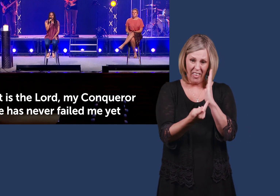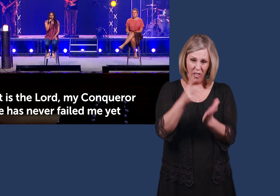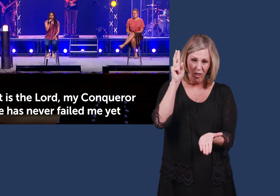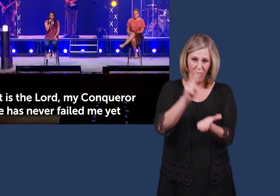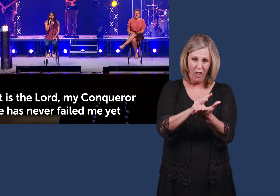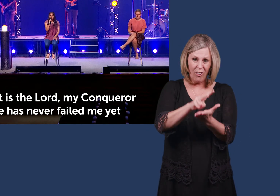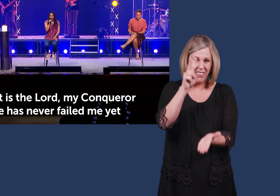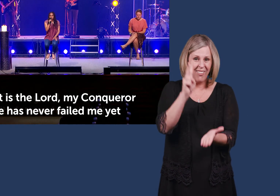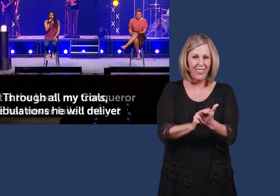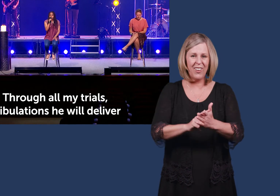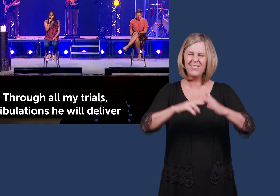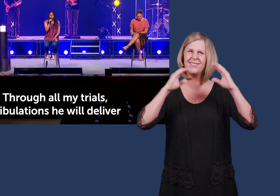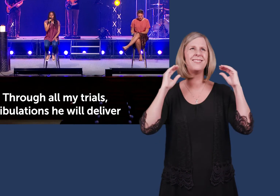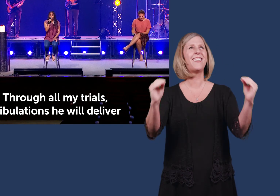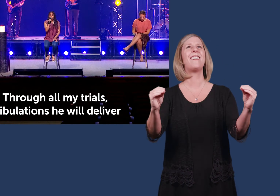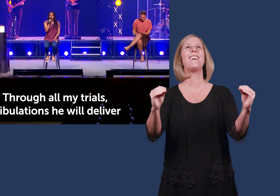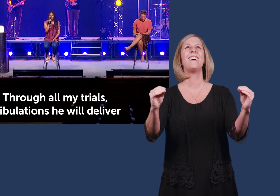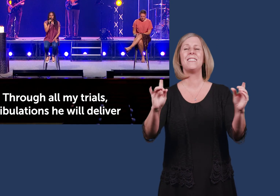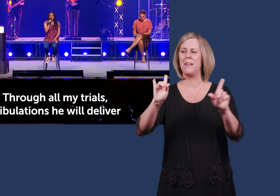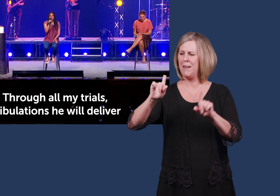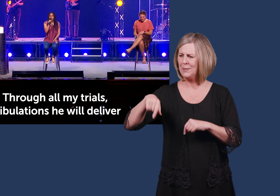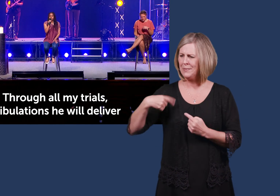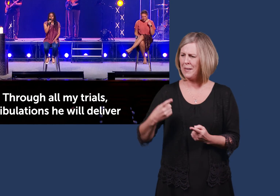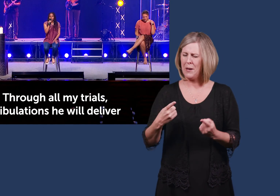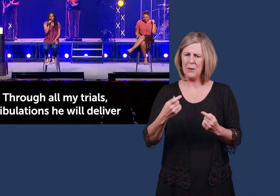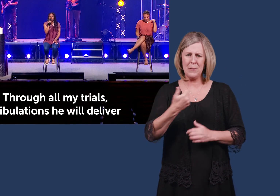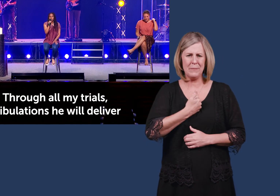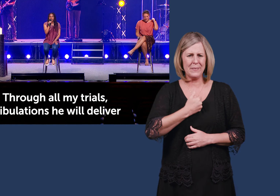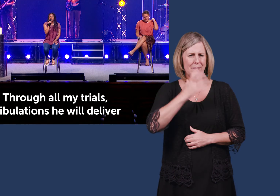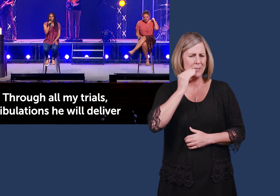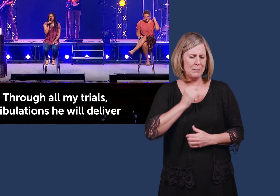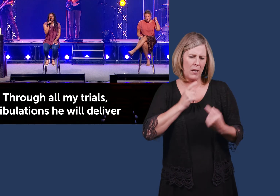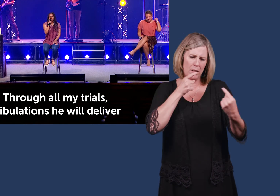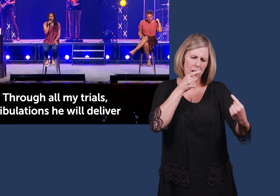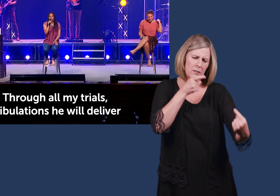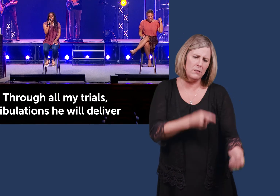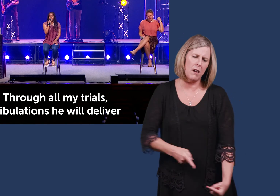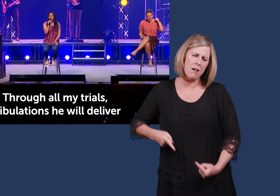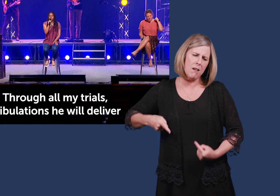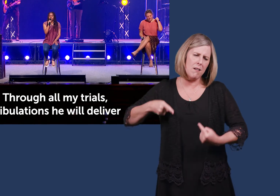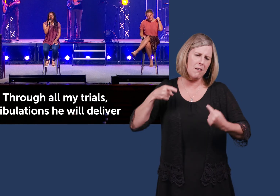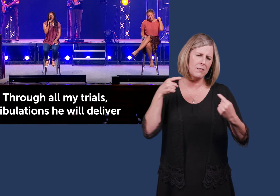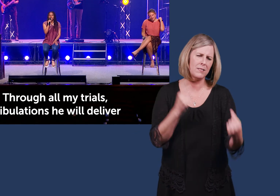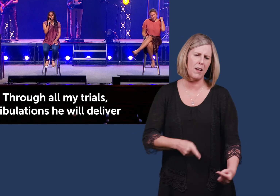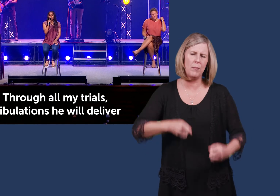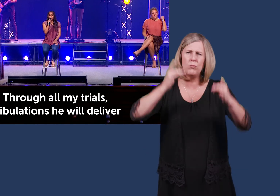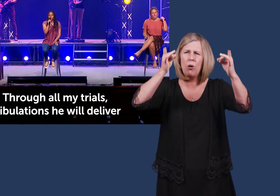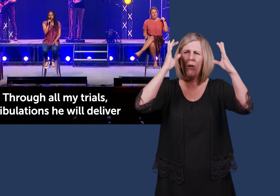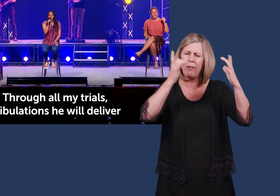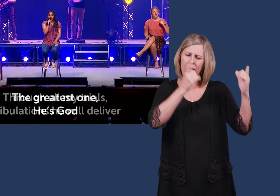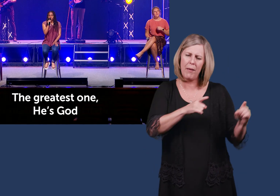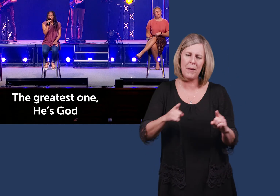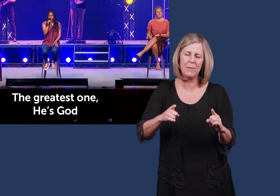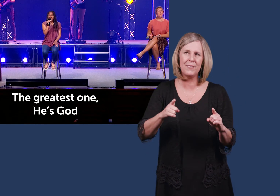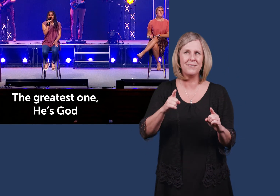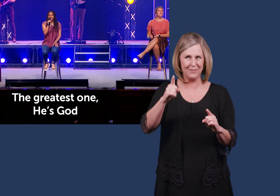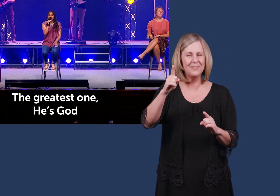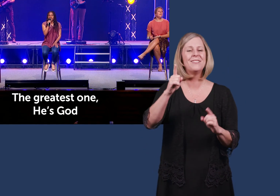yet. Through all my trials, tribulations, he will deliver.